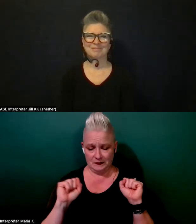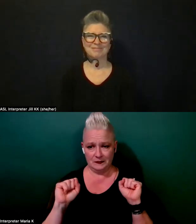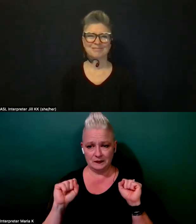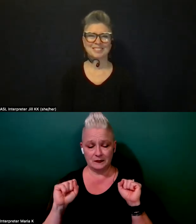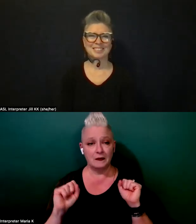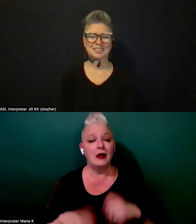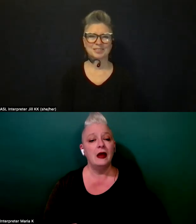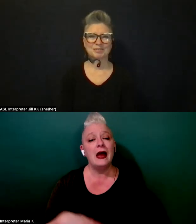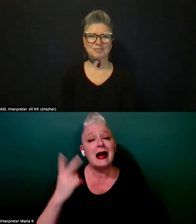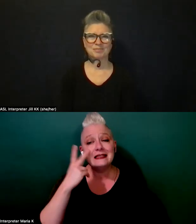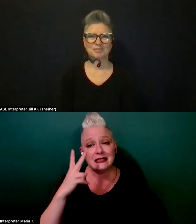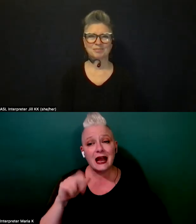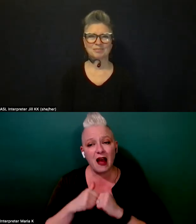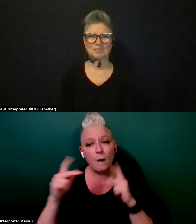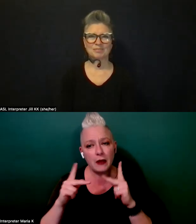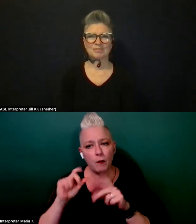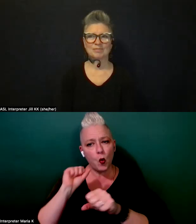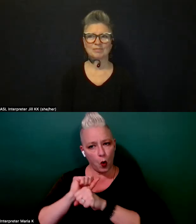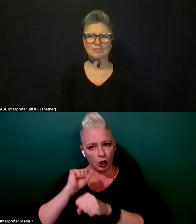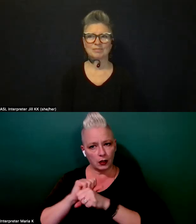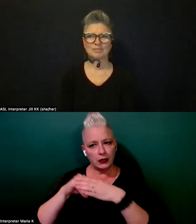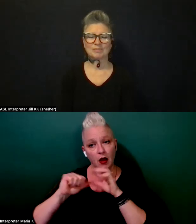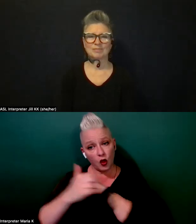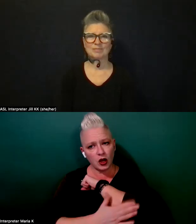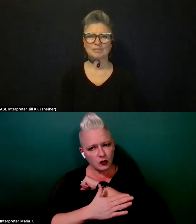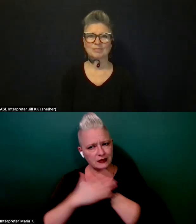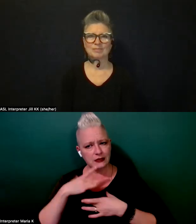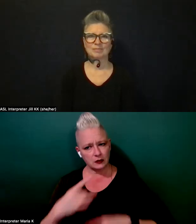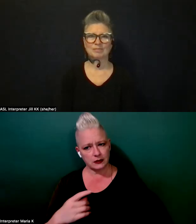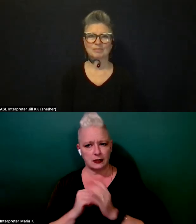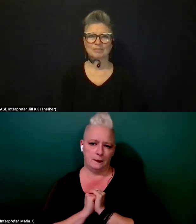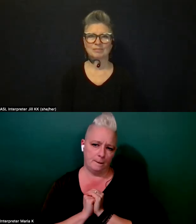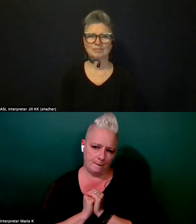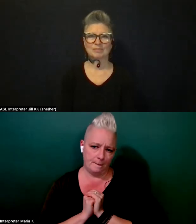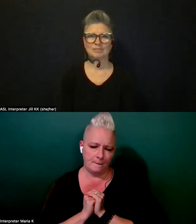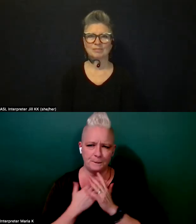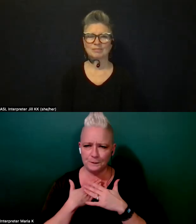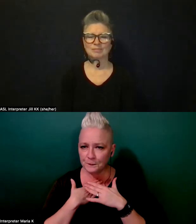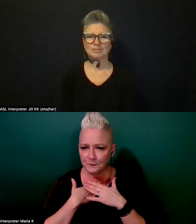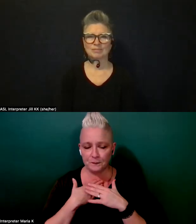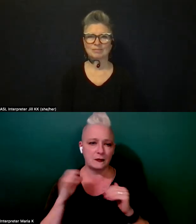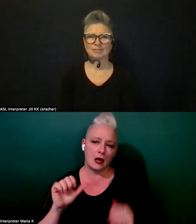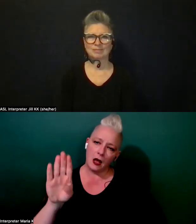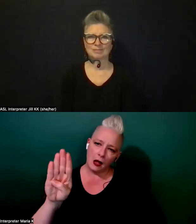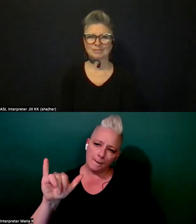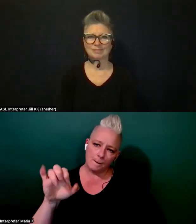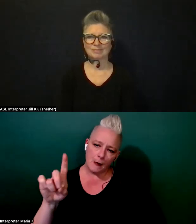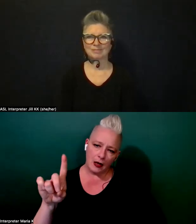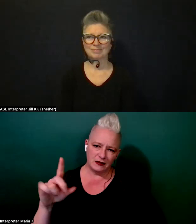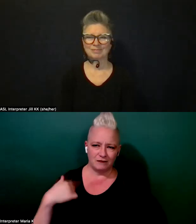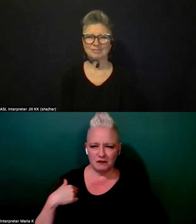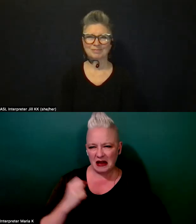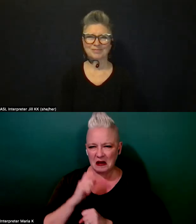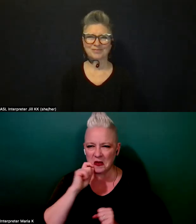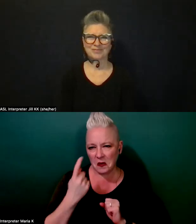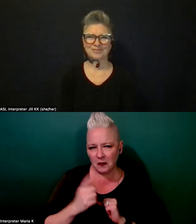Seeing how people work in different countries is always interesting too. Um, yeah, again, I'm biased. I think I get all the cool ones, and